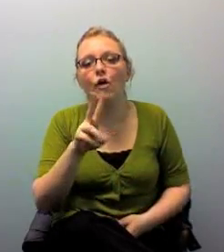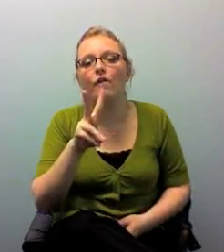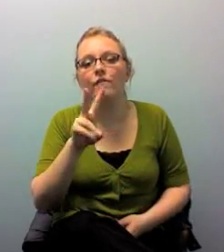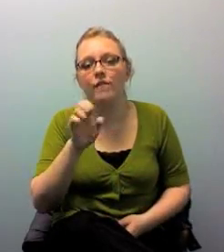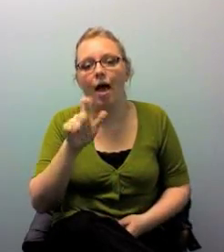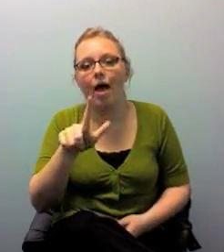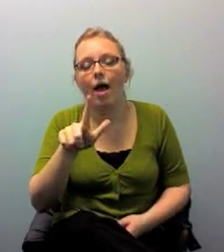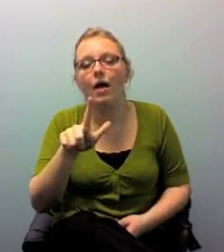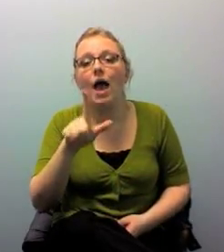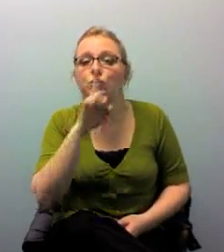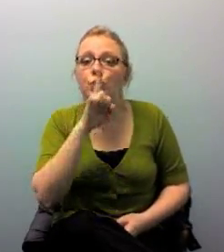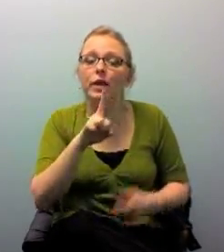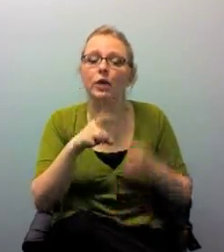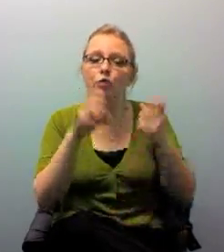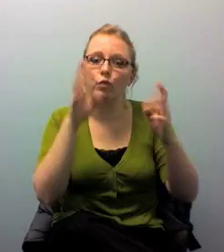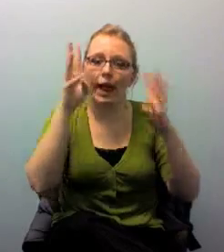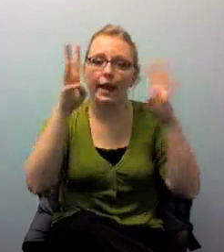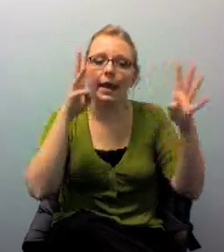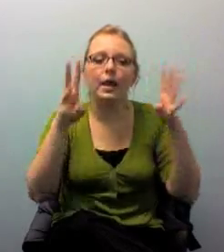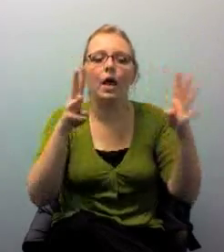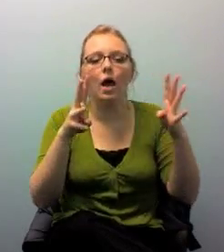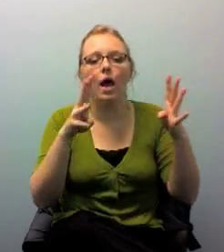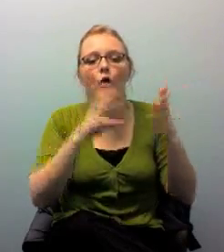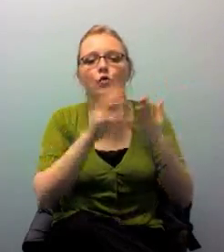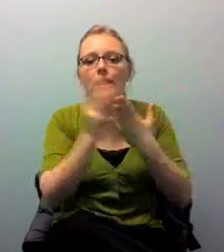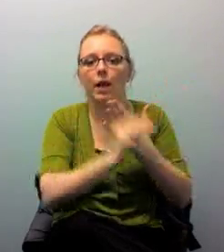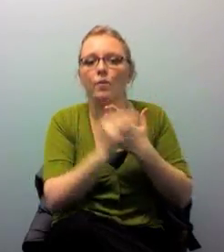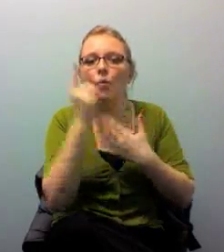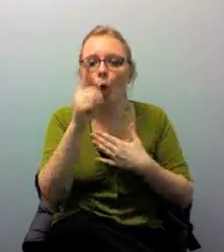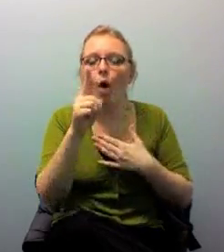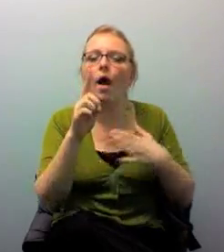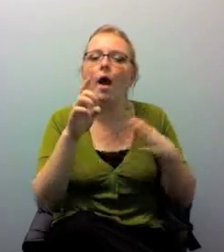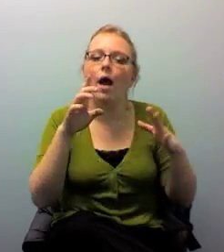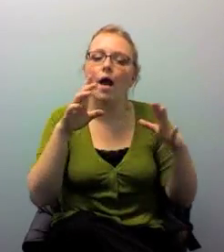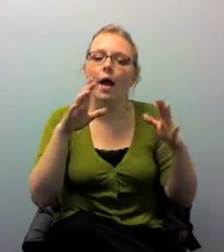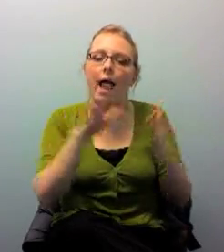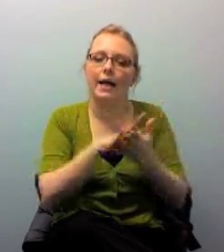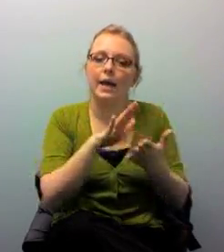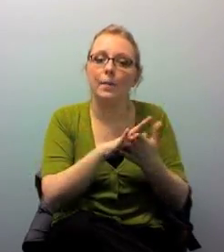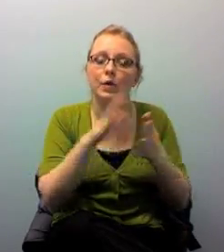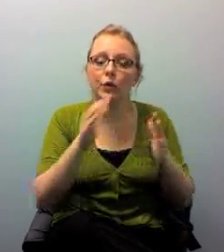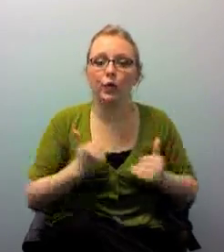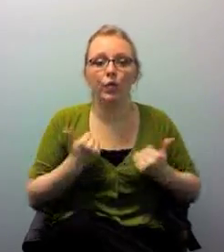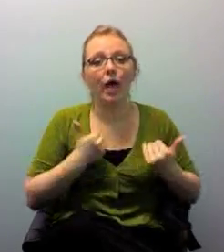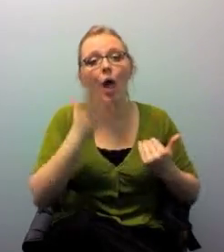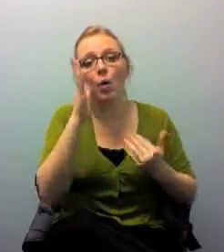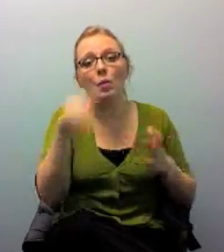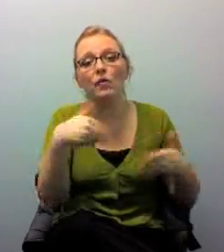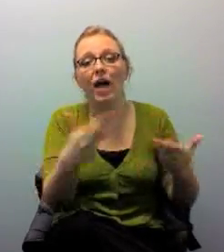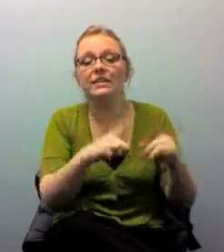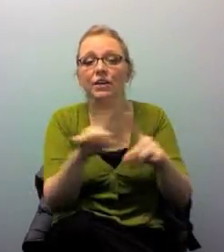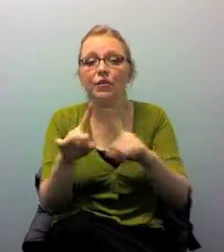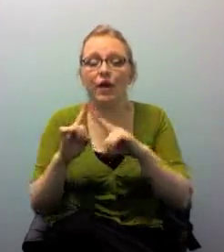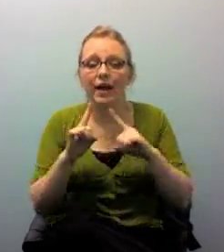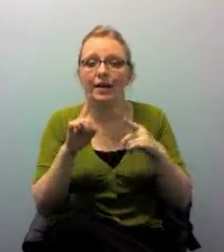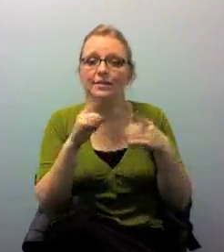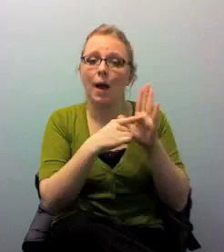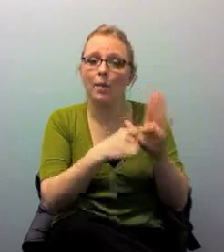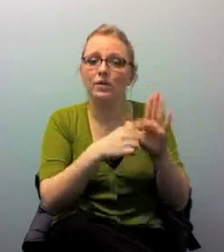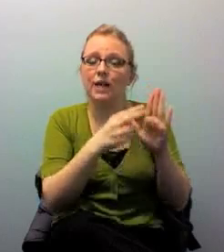for African American youth, and based on some of his work, I'm going to provide you with examples of exercises which you can implement in